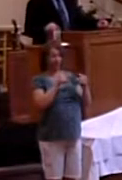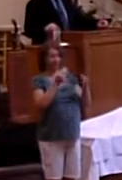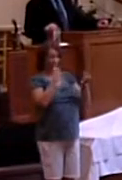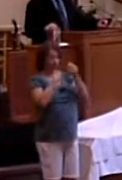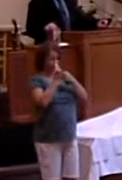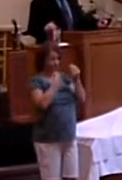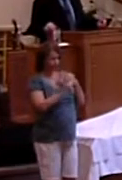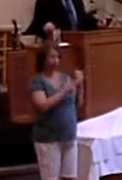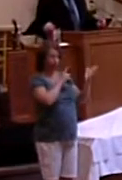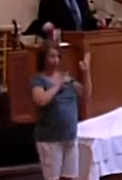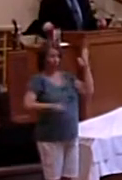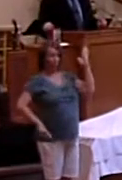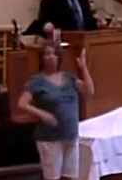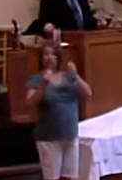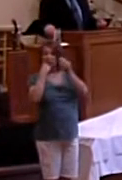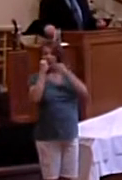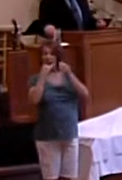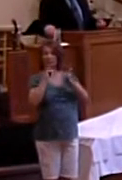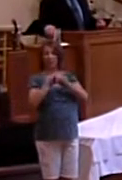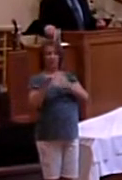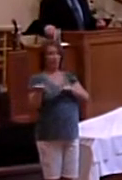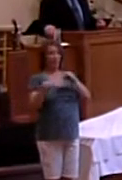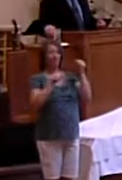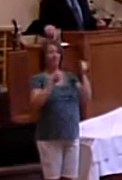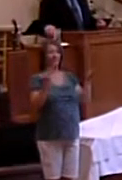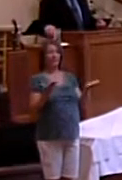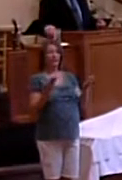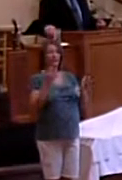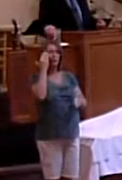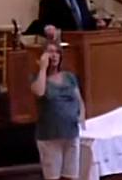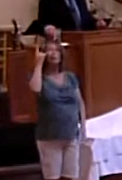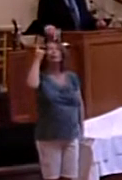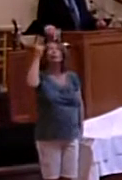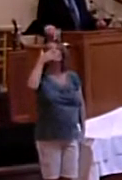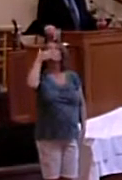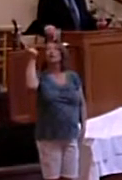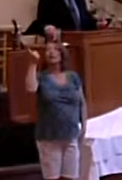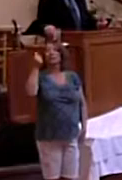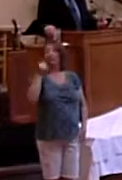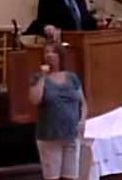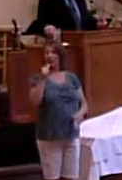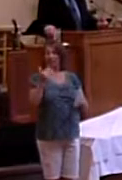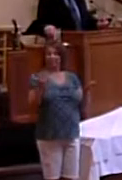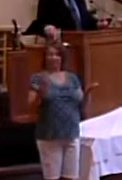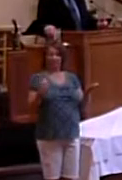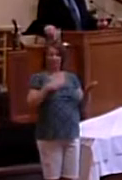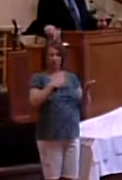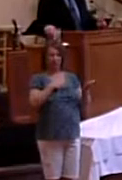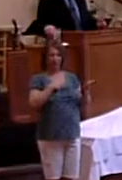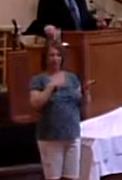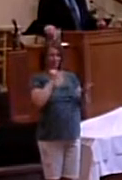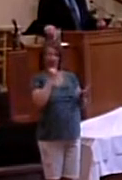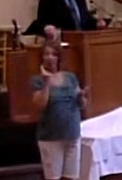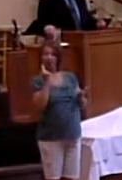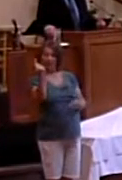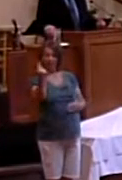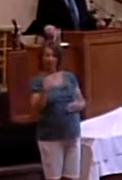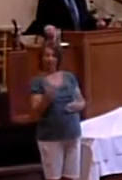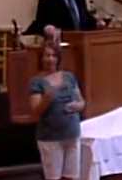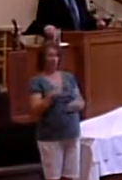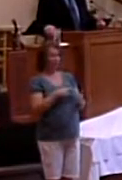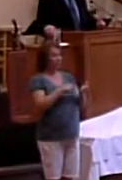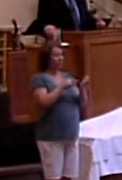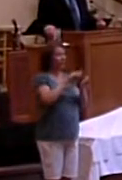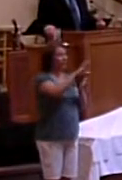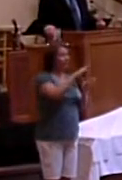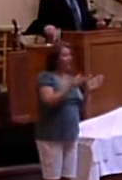we will leave here knowing you better, that we didn't just come to fill the pew today. We didn't just come today to check a box, Lord. We